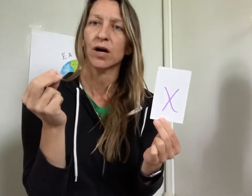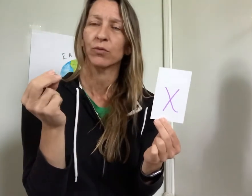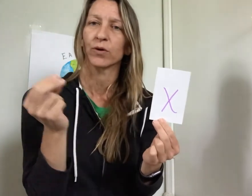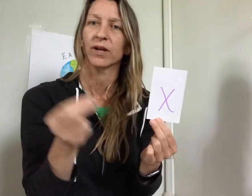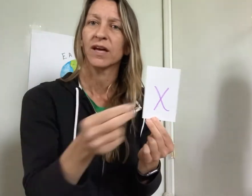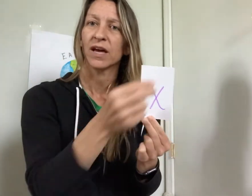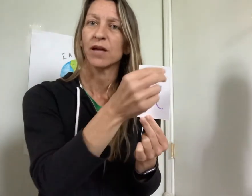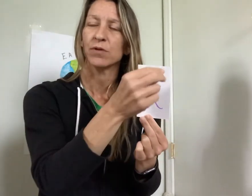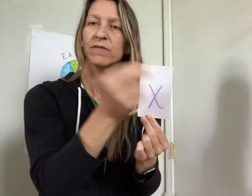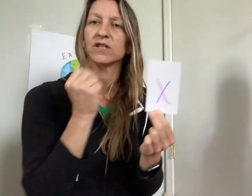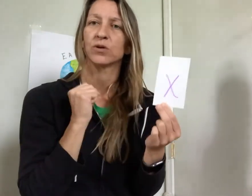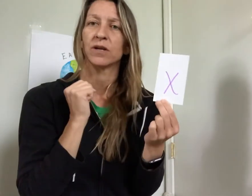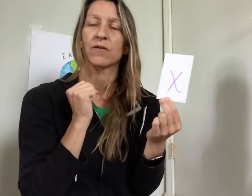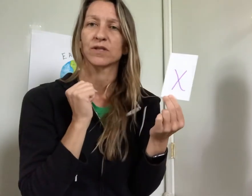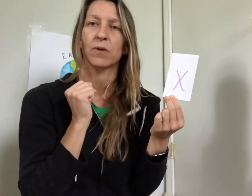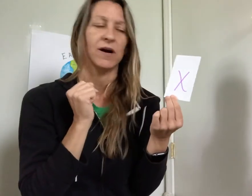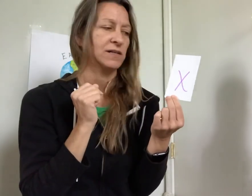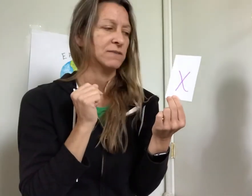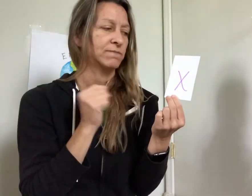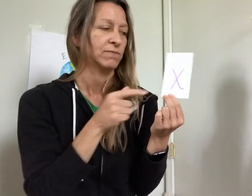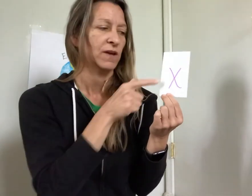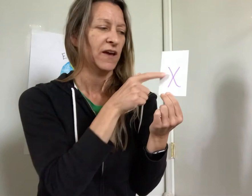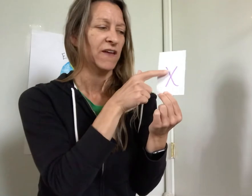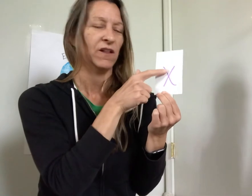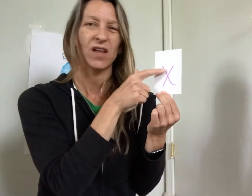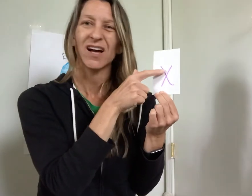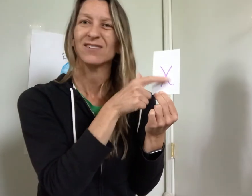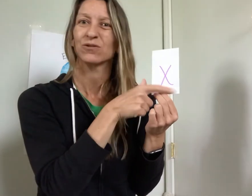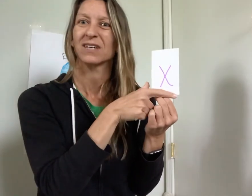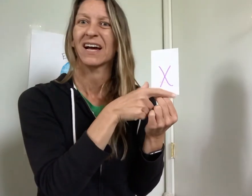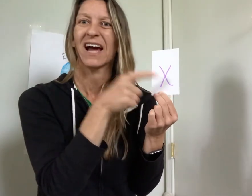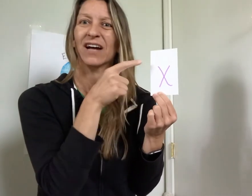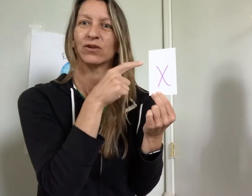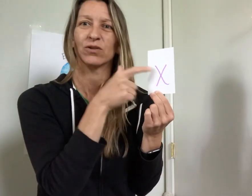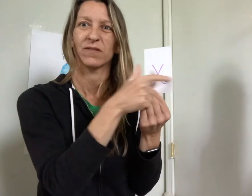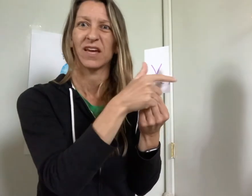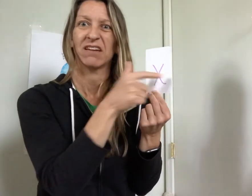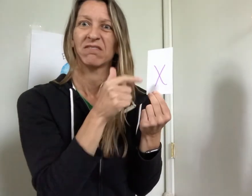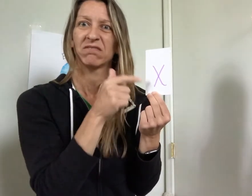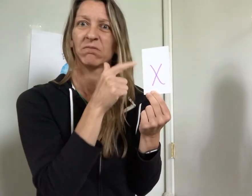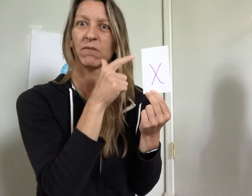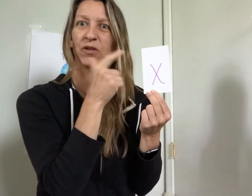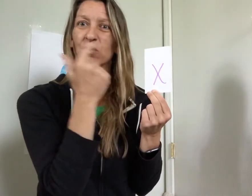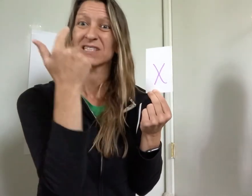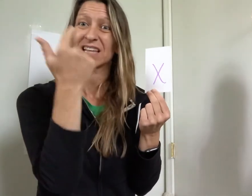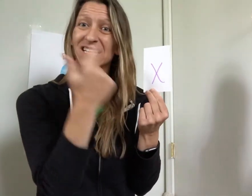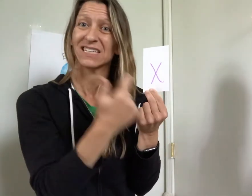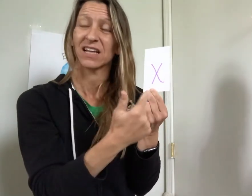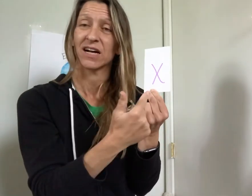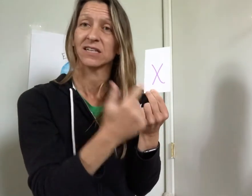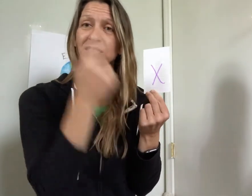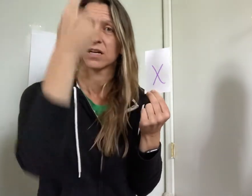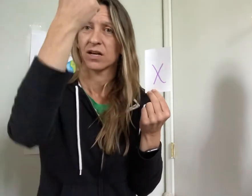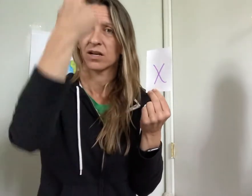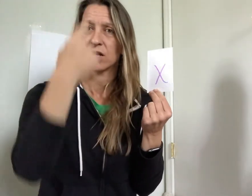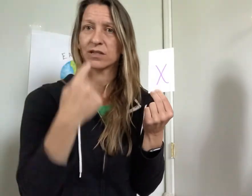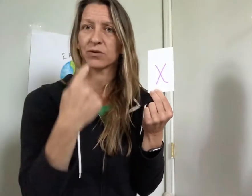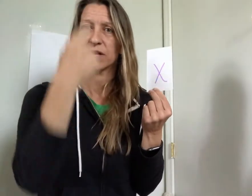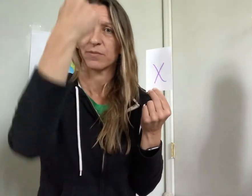chalkboard and move it to another spot. And the lines are diagonal, aren't they? They're slanted lines, not straight up and